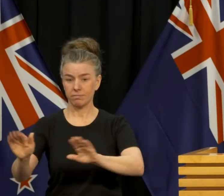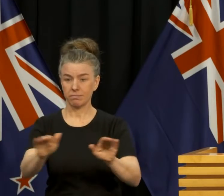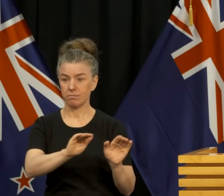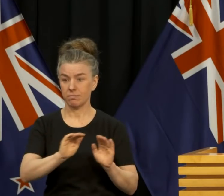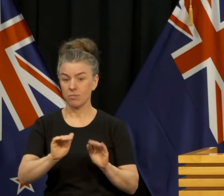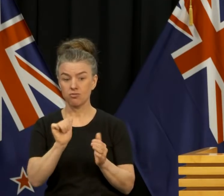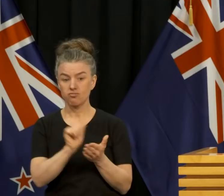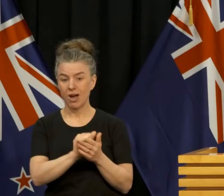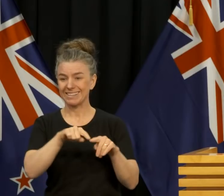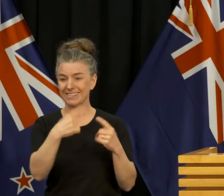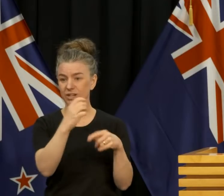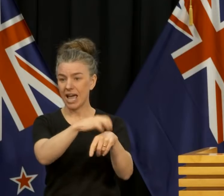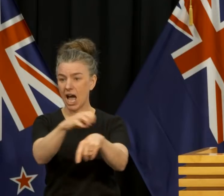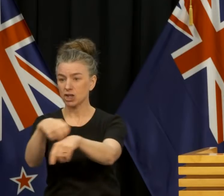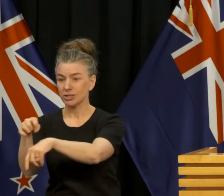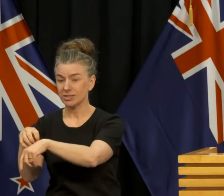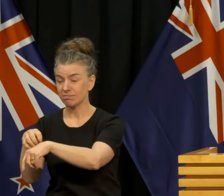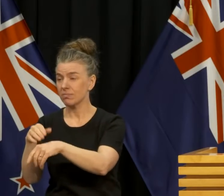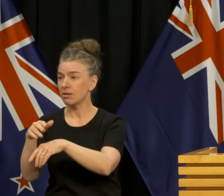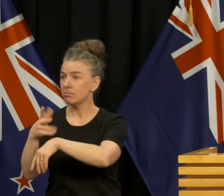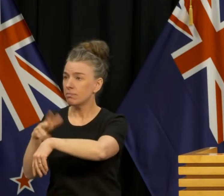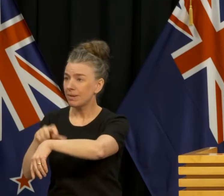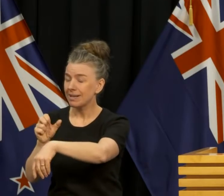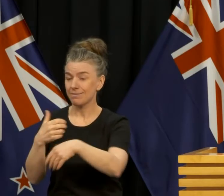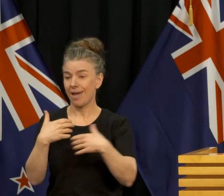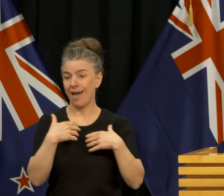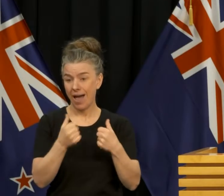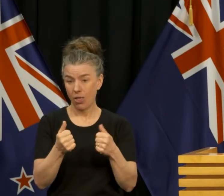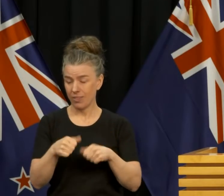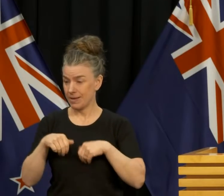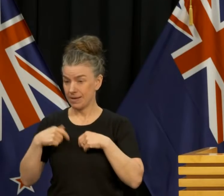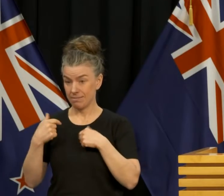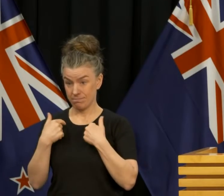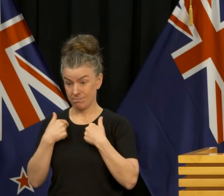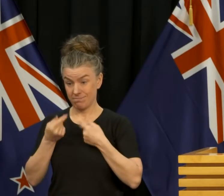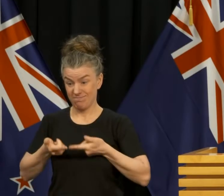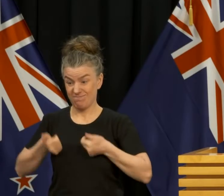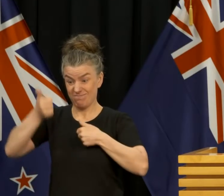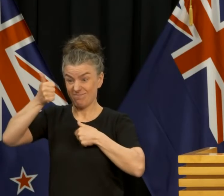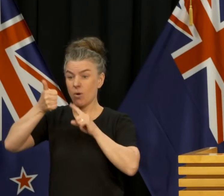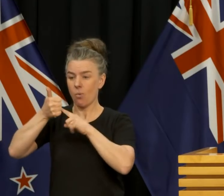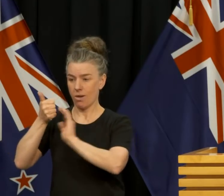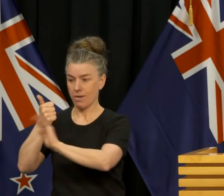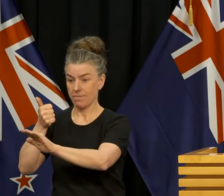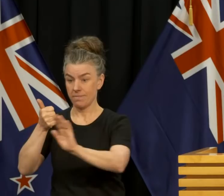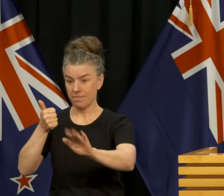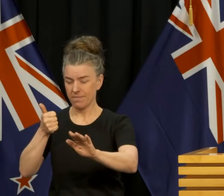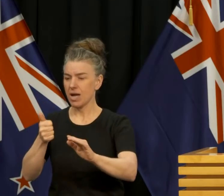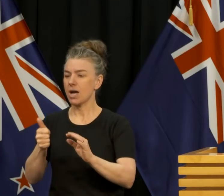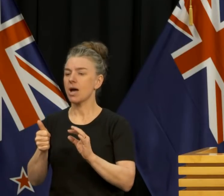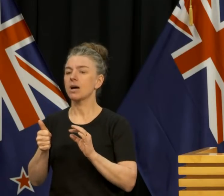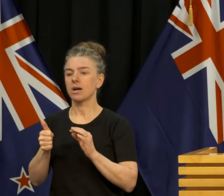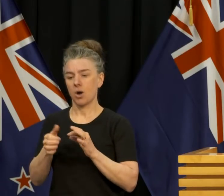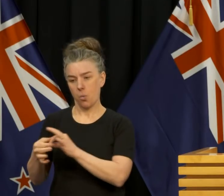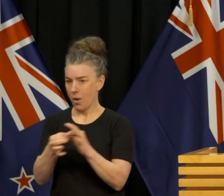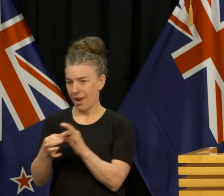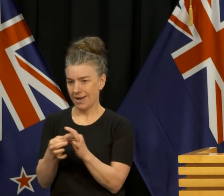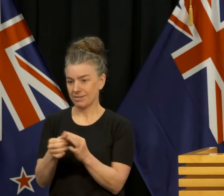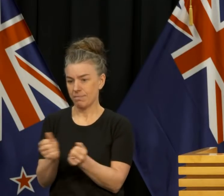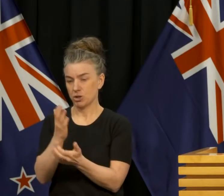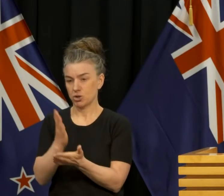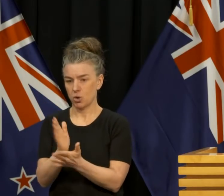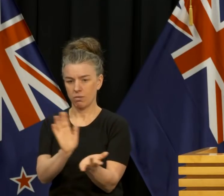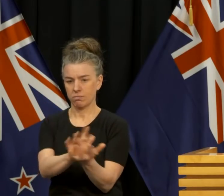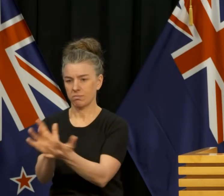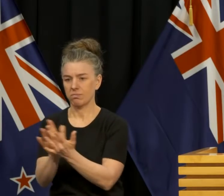are notified, including the police and including health. They will then have coordination immediately to ensure that all of the